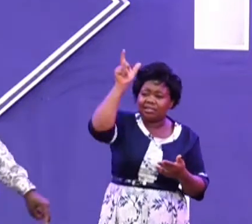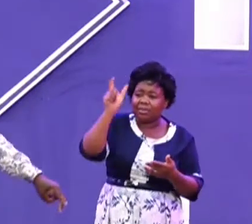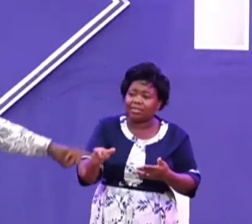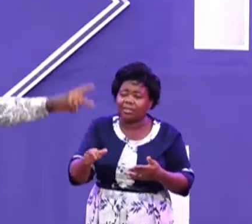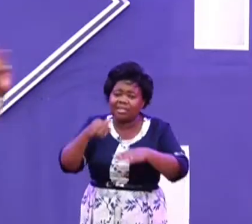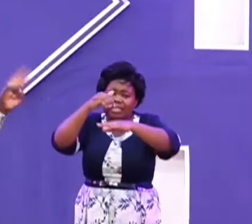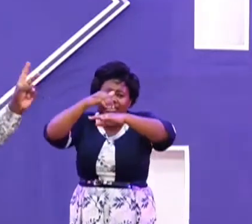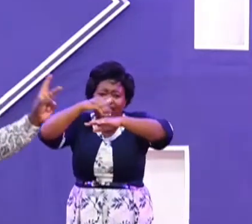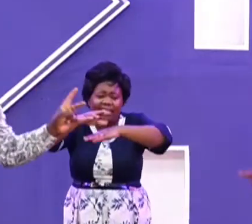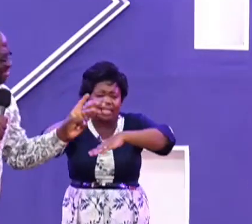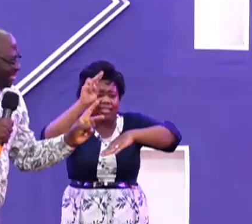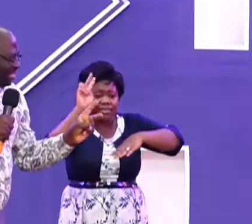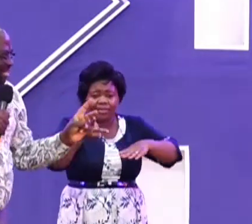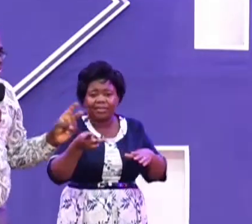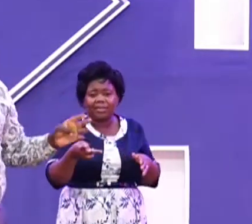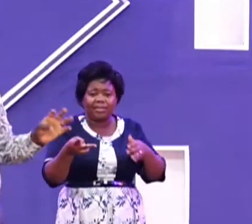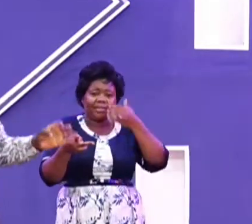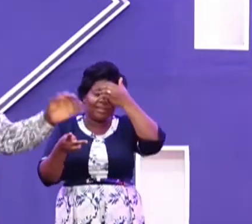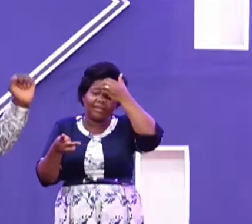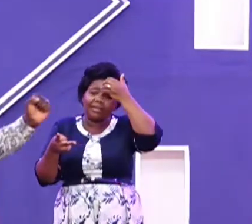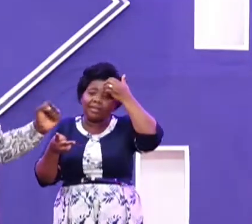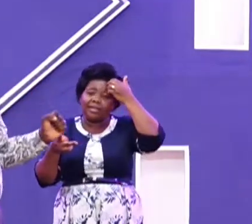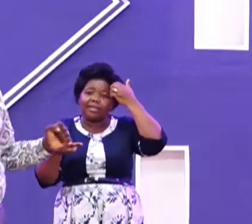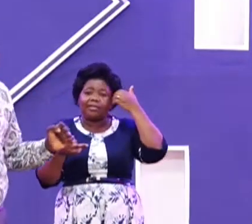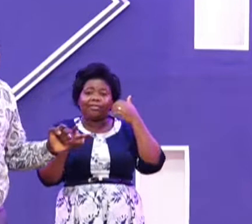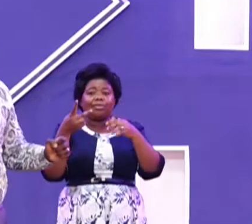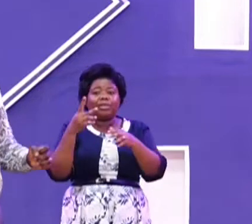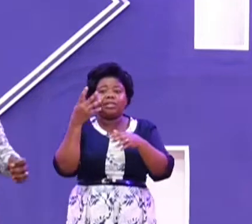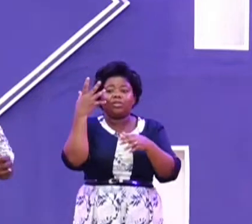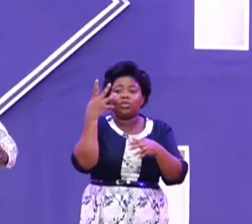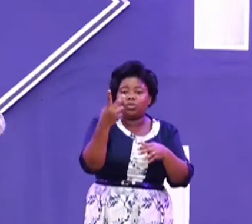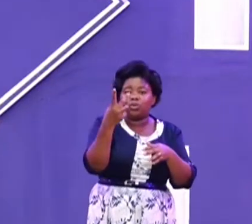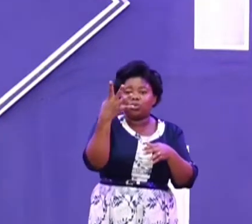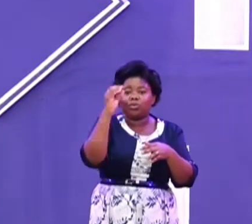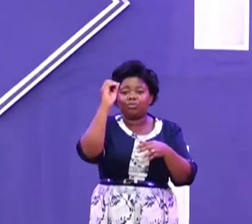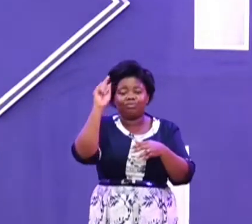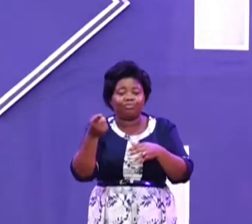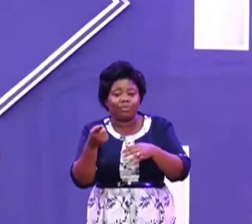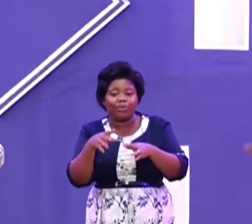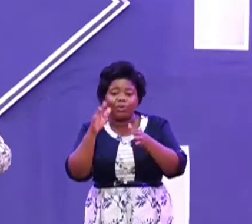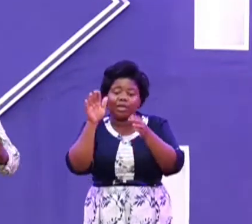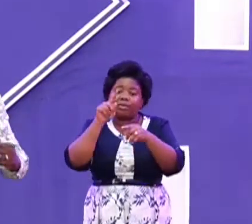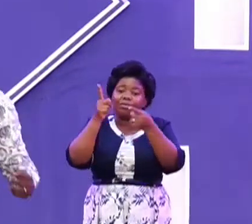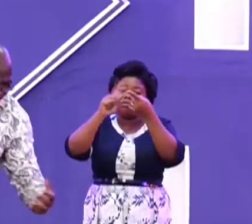of us brings 2,000. We are 250 people. We make